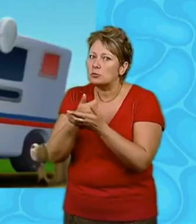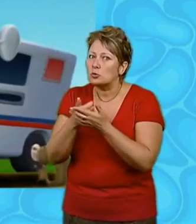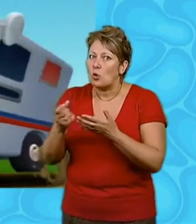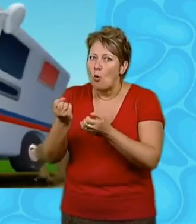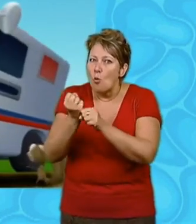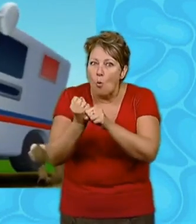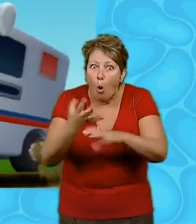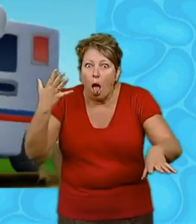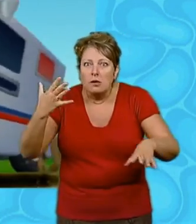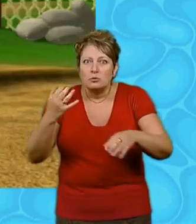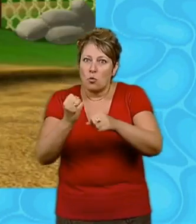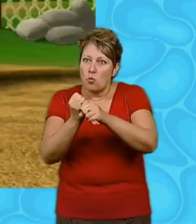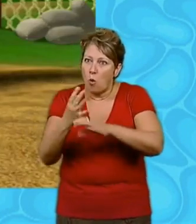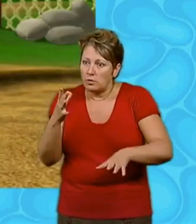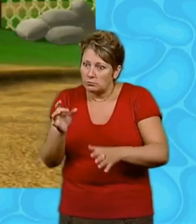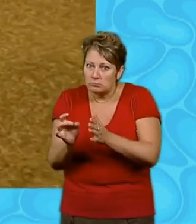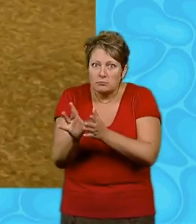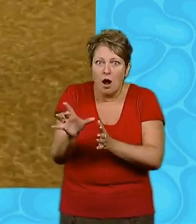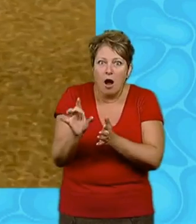plug is a very special award.